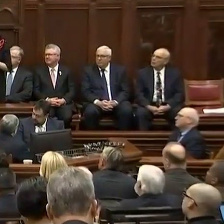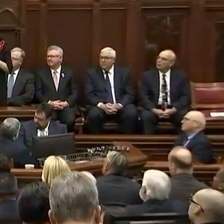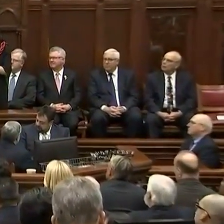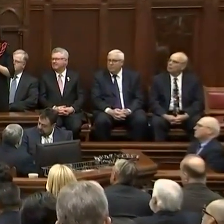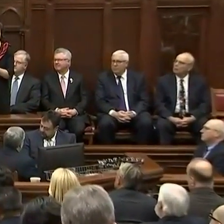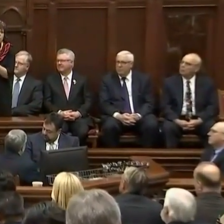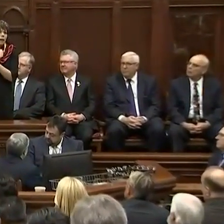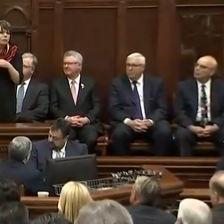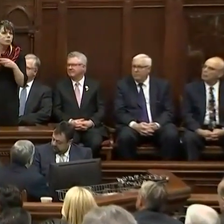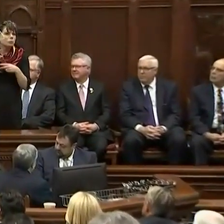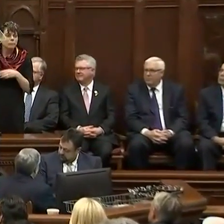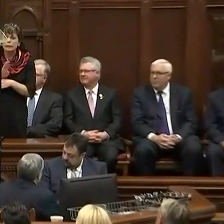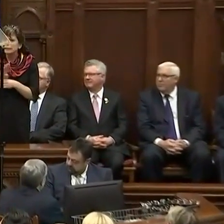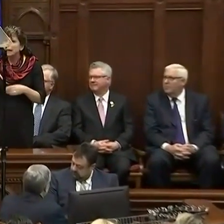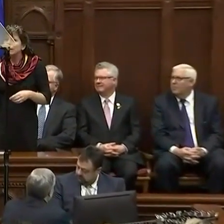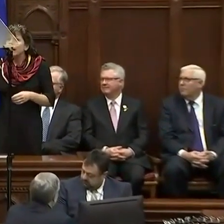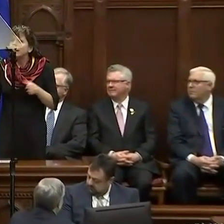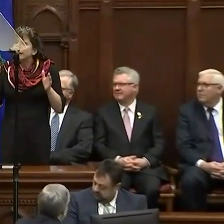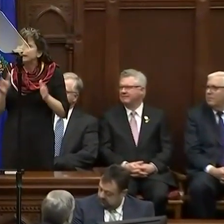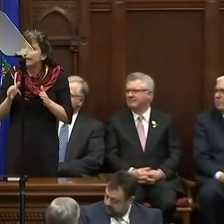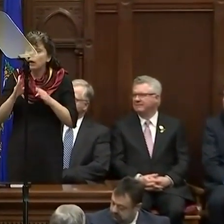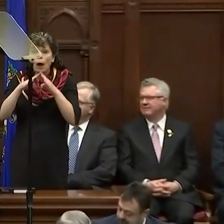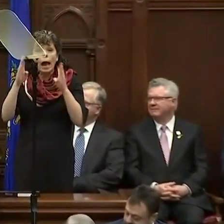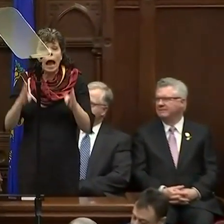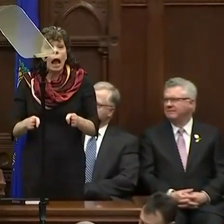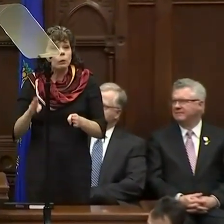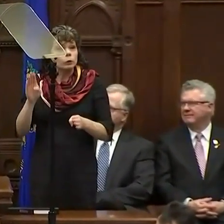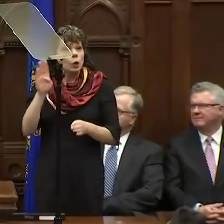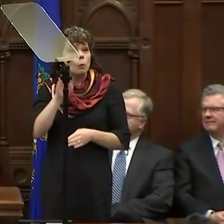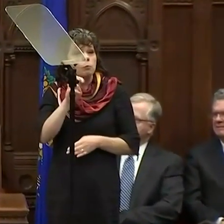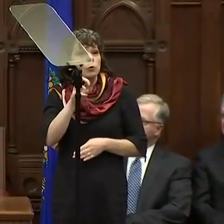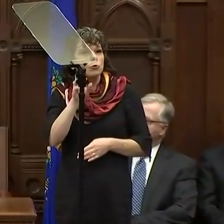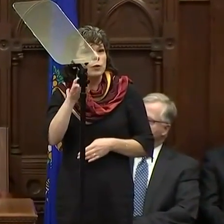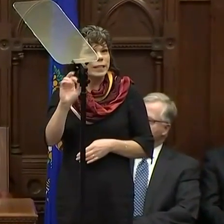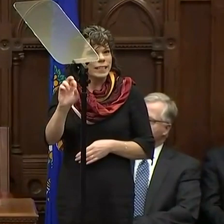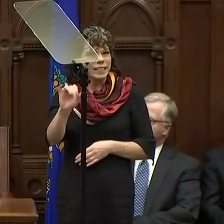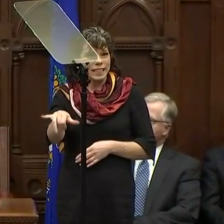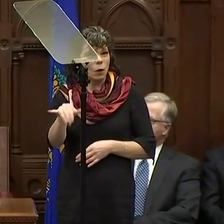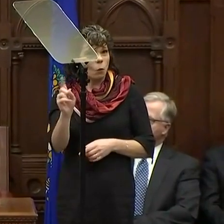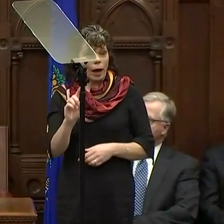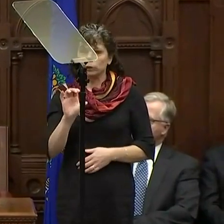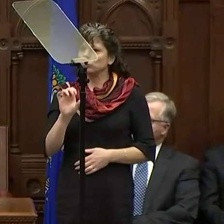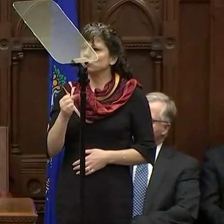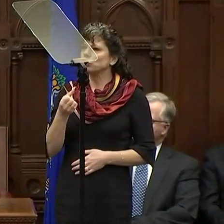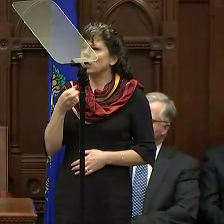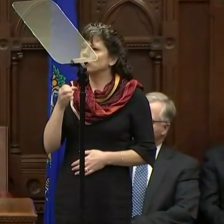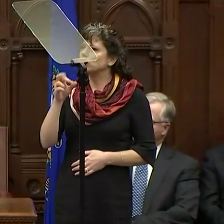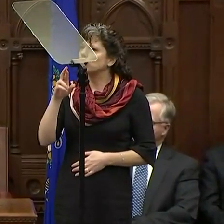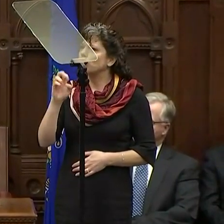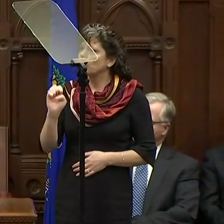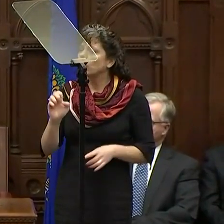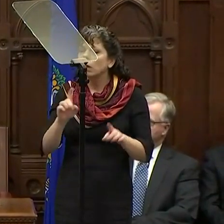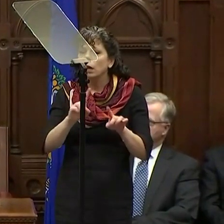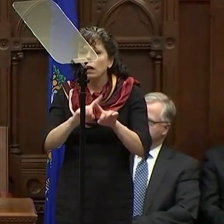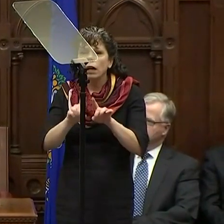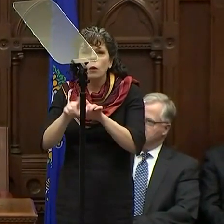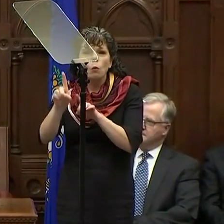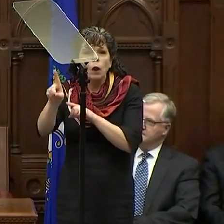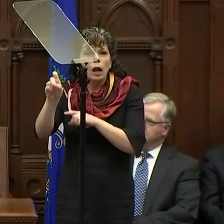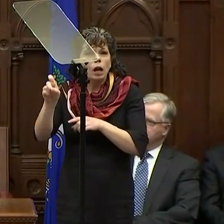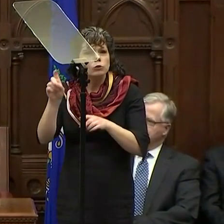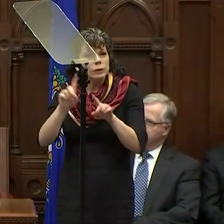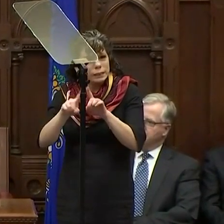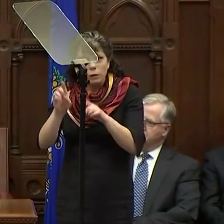love to visit, like the Little House Brewery in Chester. They're one of 100 craft breweries that have gotten going in this state.